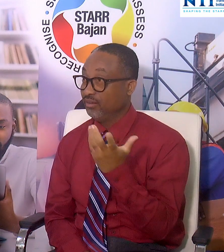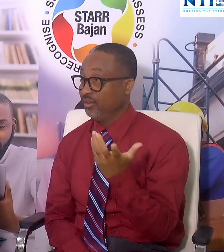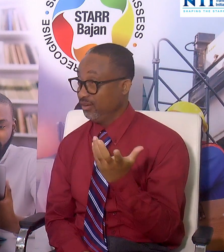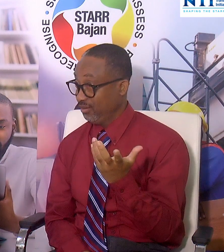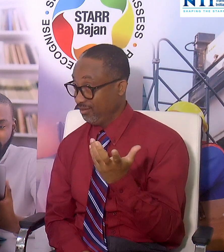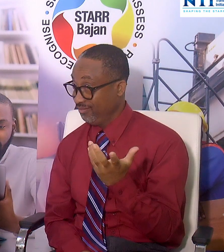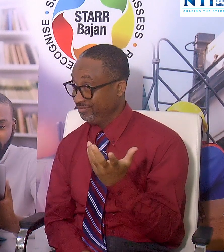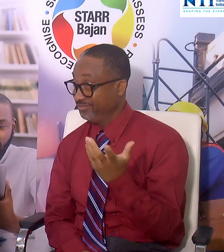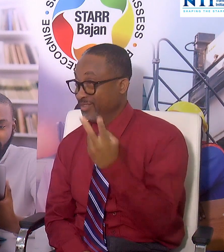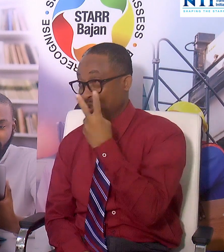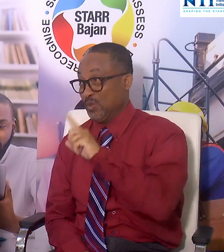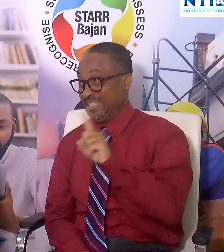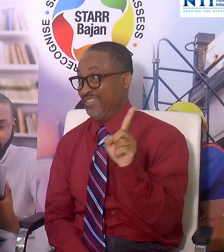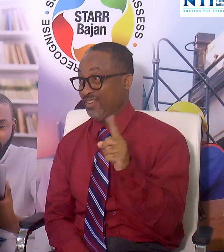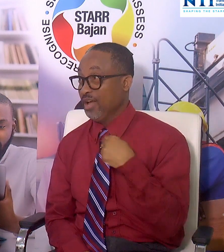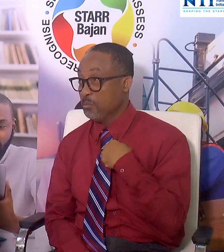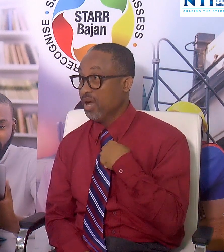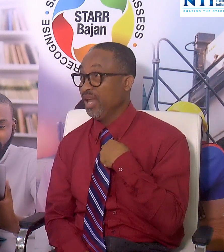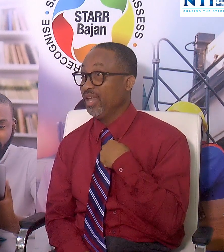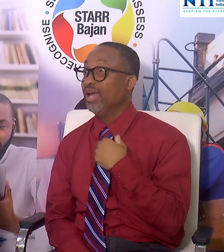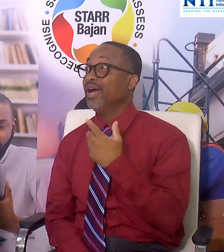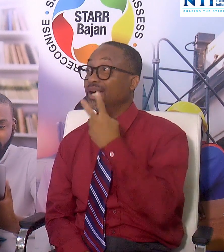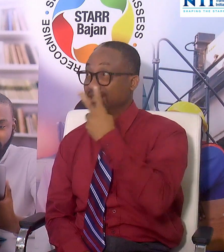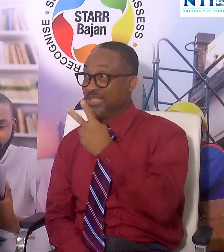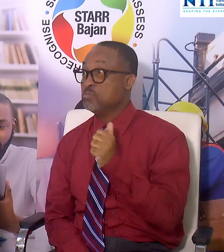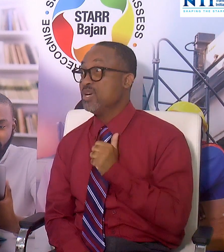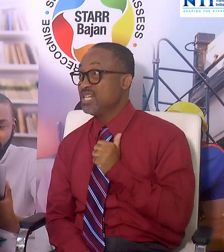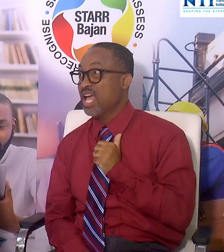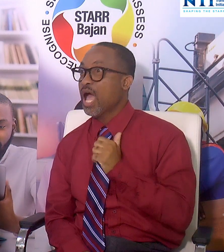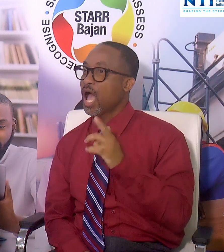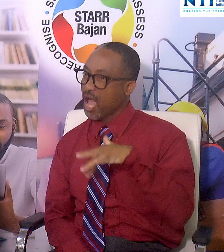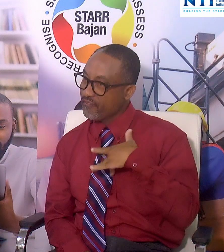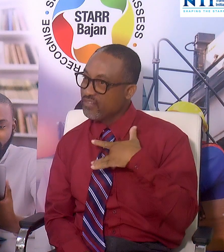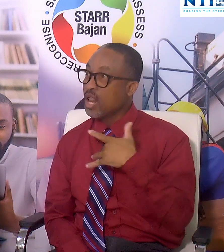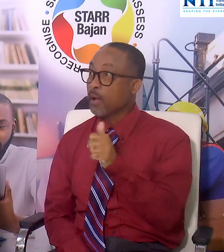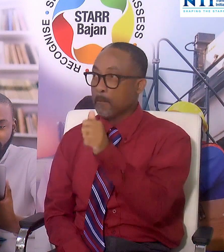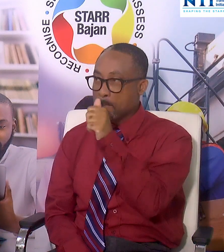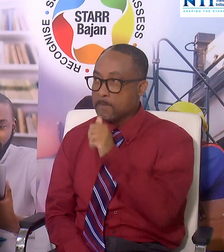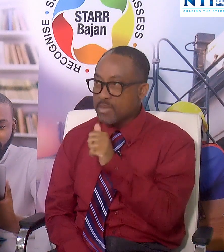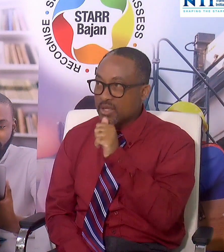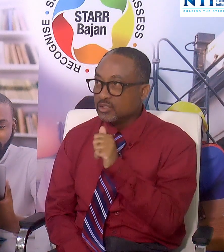there's some who, for whatever reason, are not.